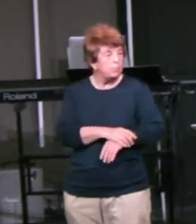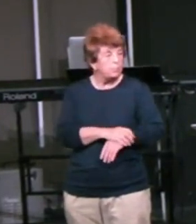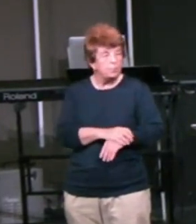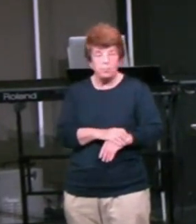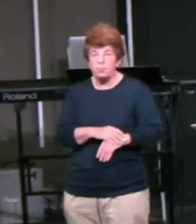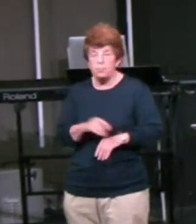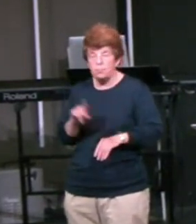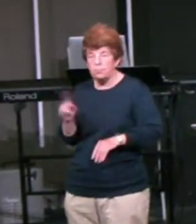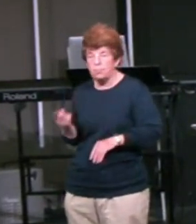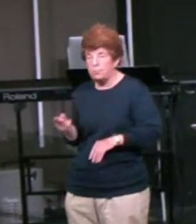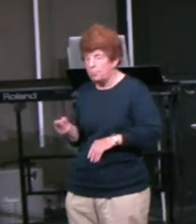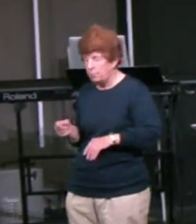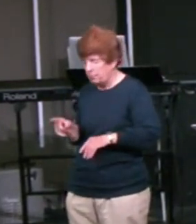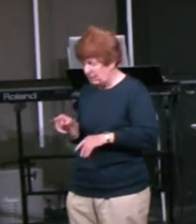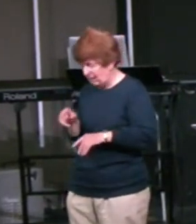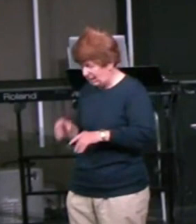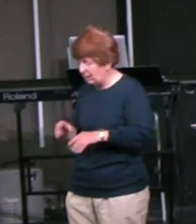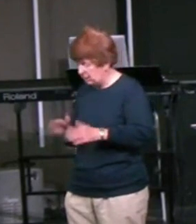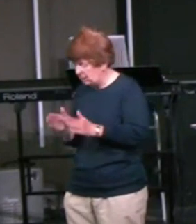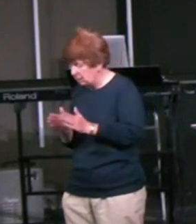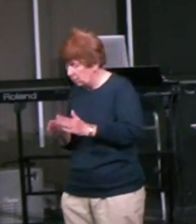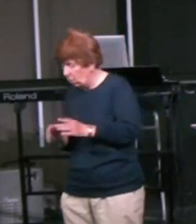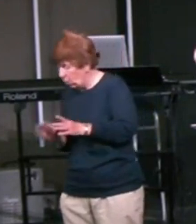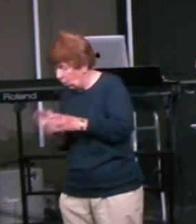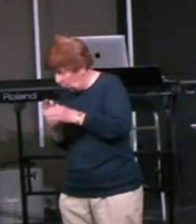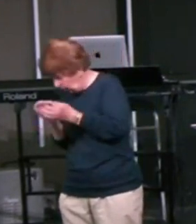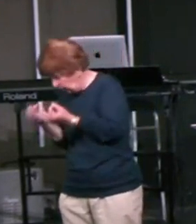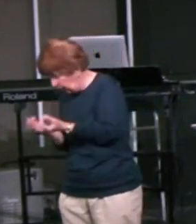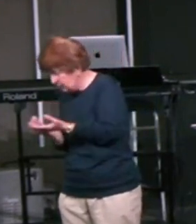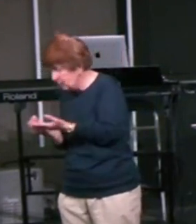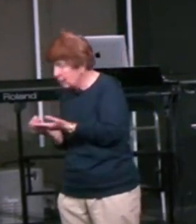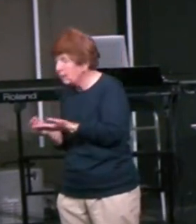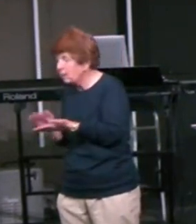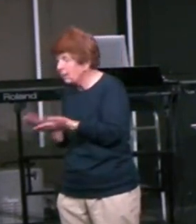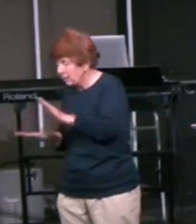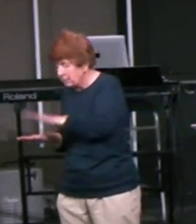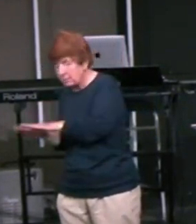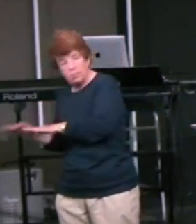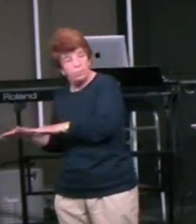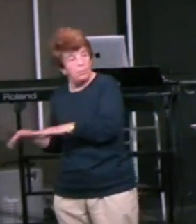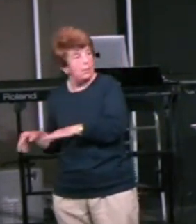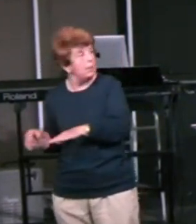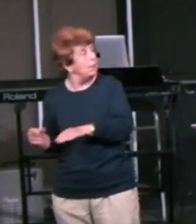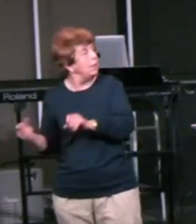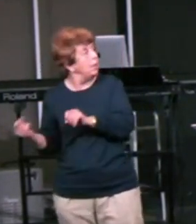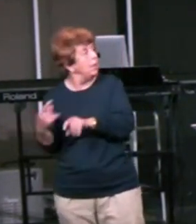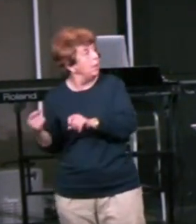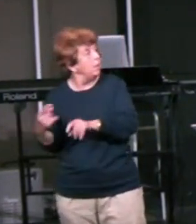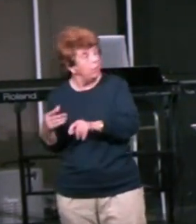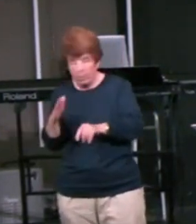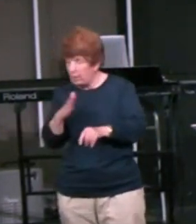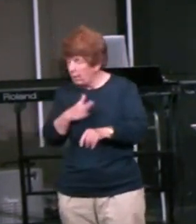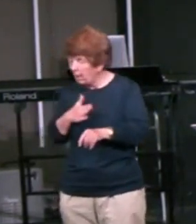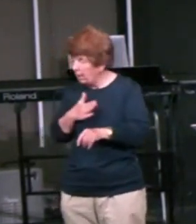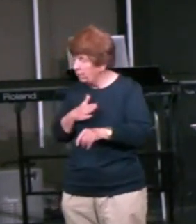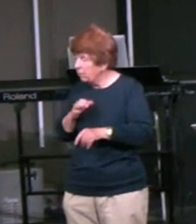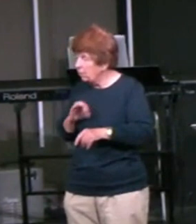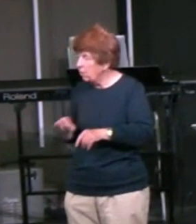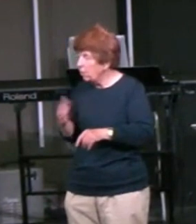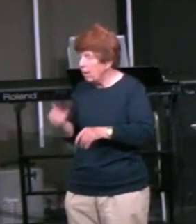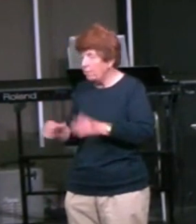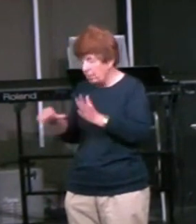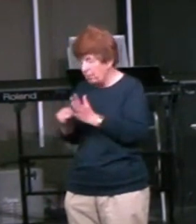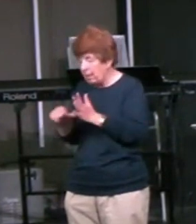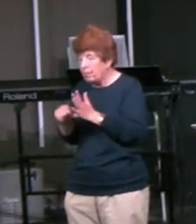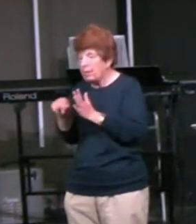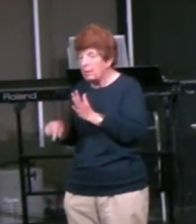But this particular devotional guide went a little step further, and they would send emails and say, oh look, if we haven't got the money by